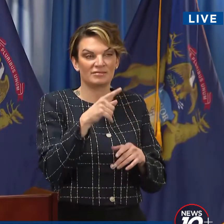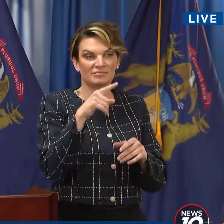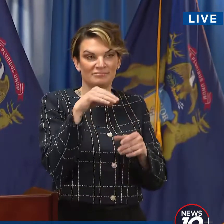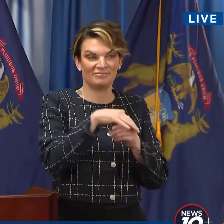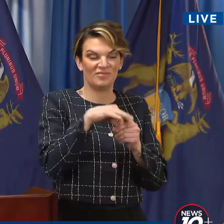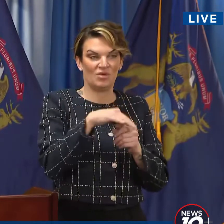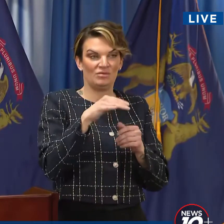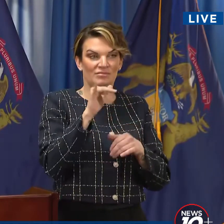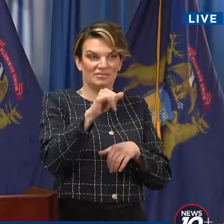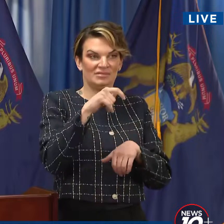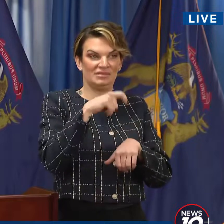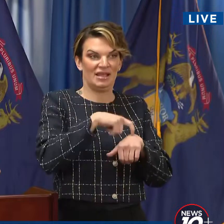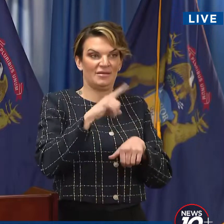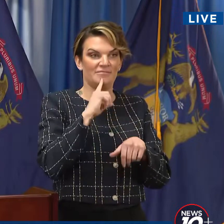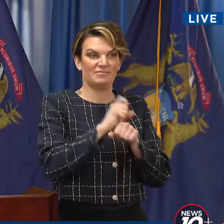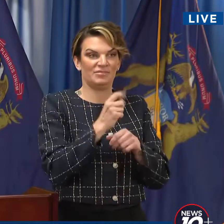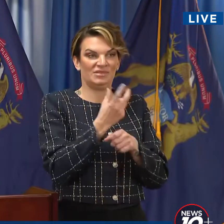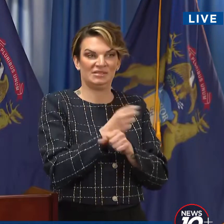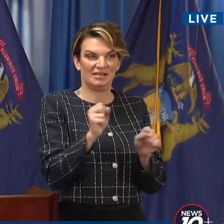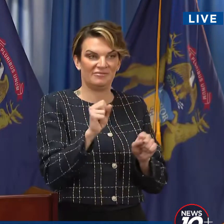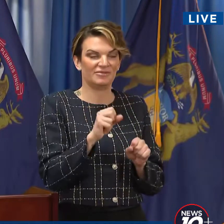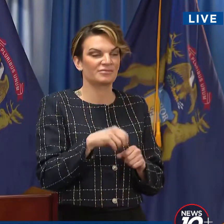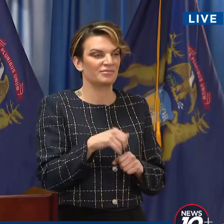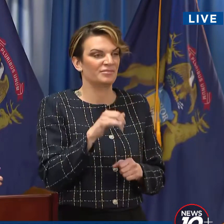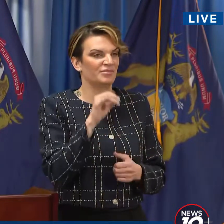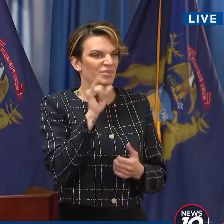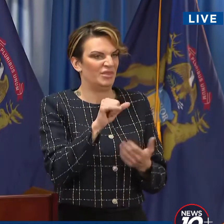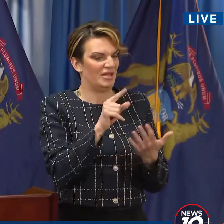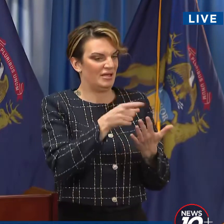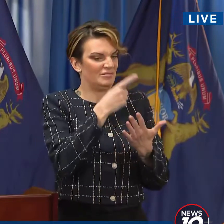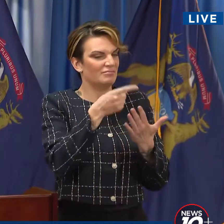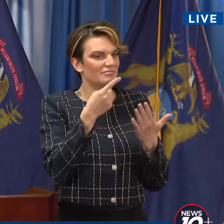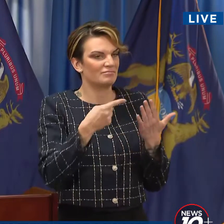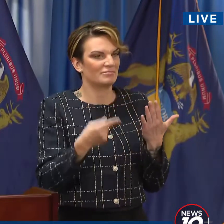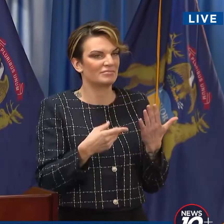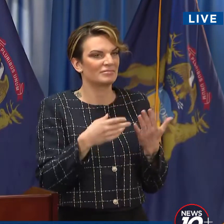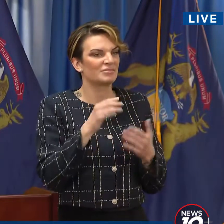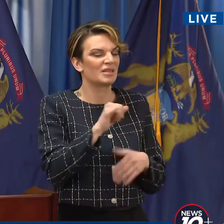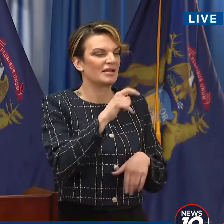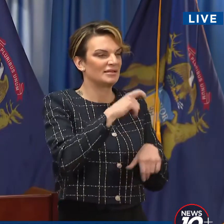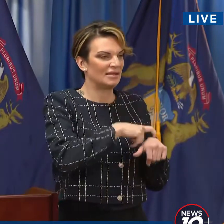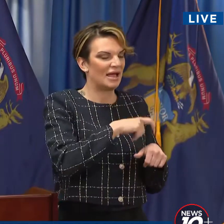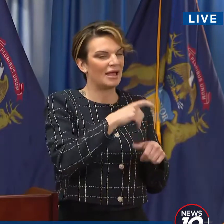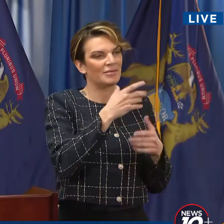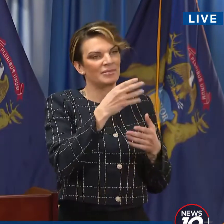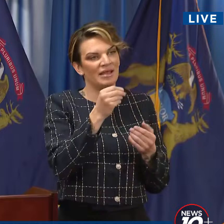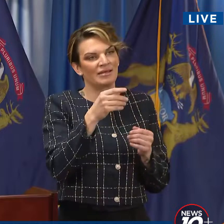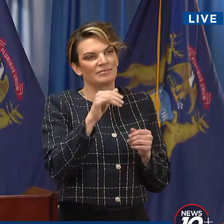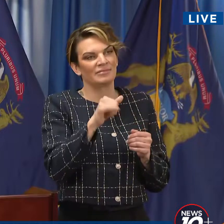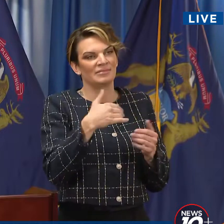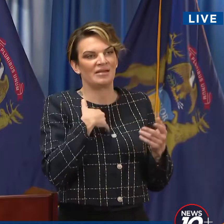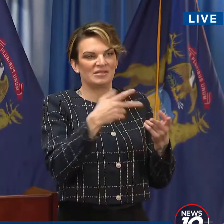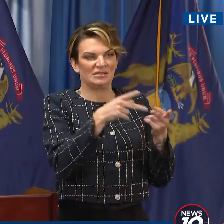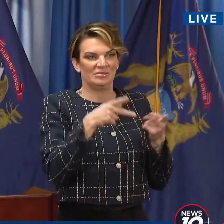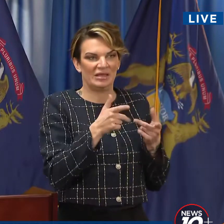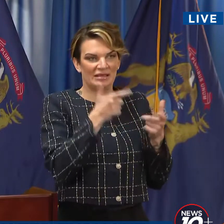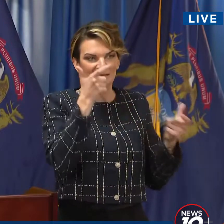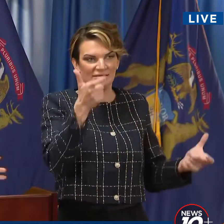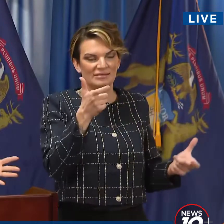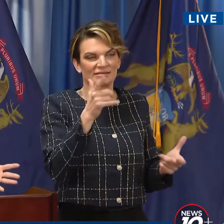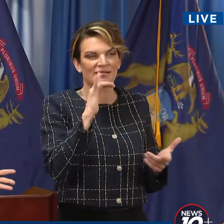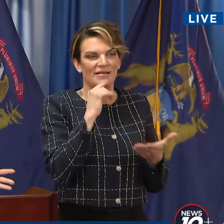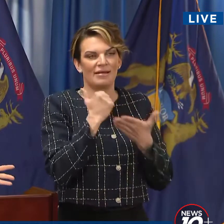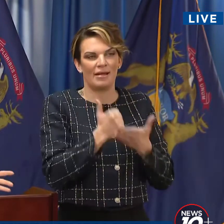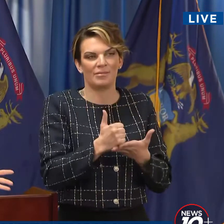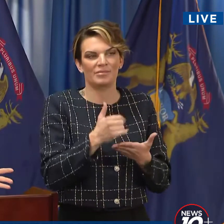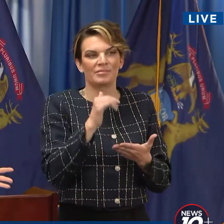So I think, a combination of all those things, but certainly the time and the space in Detroit in particular led to a smoother, calmer process. And